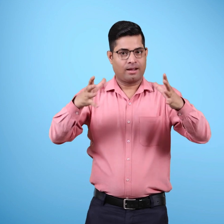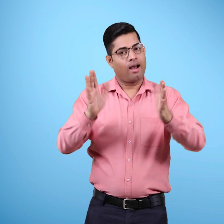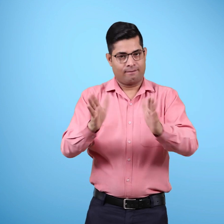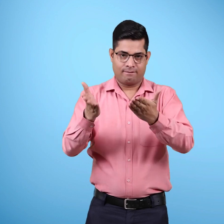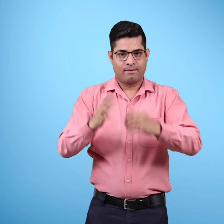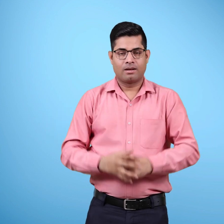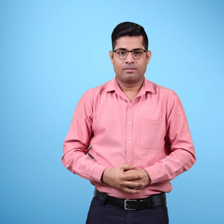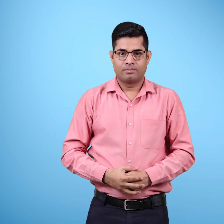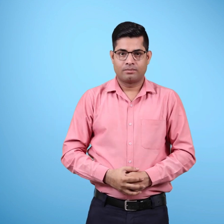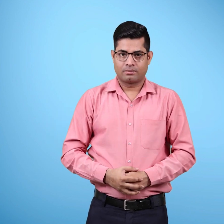yes.